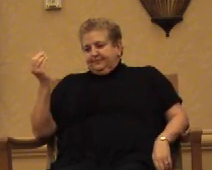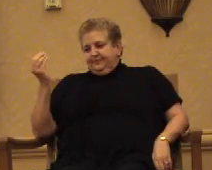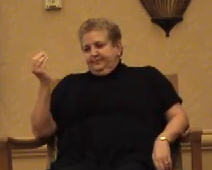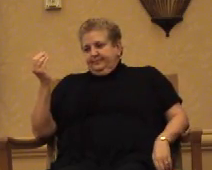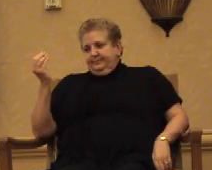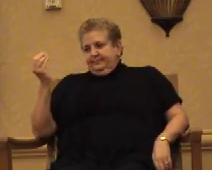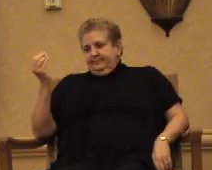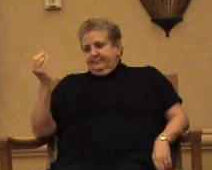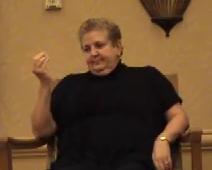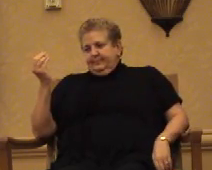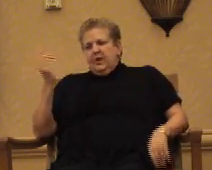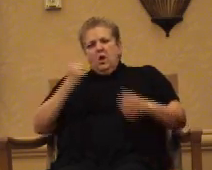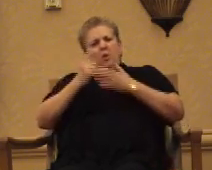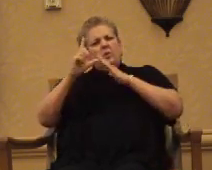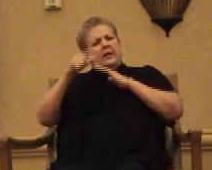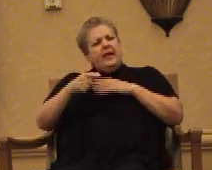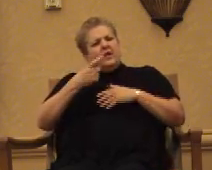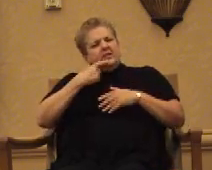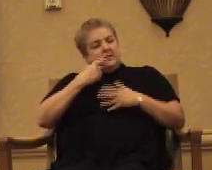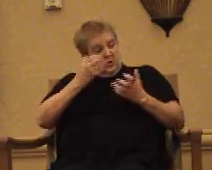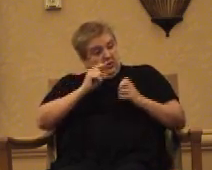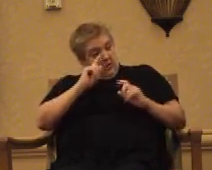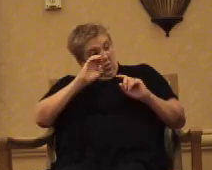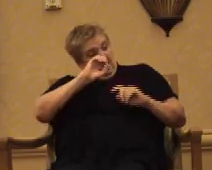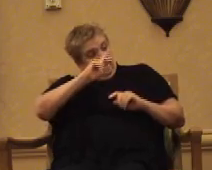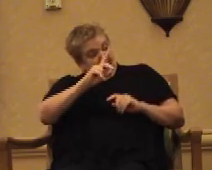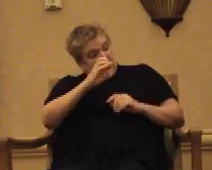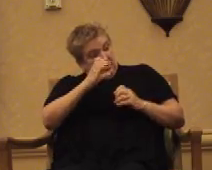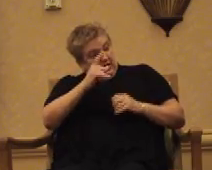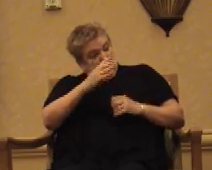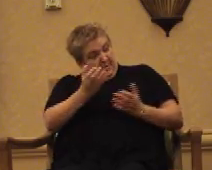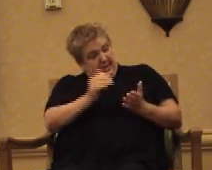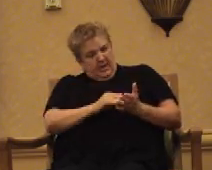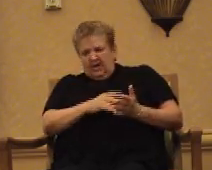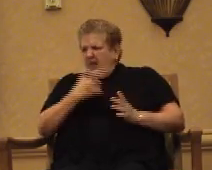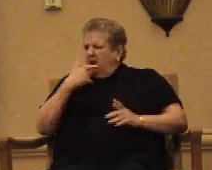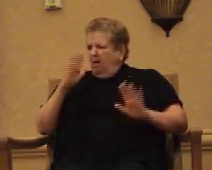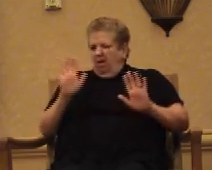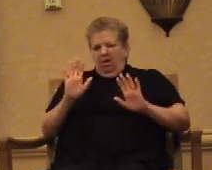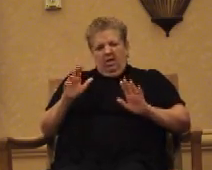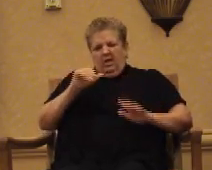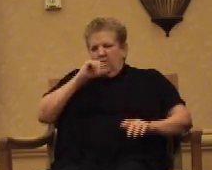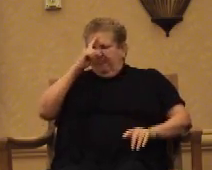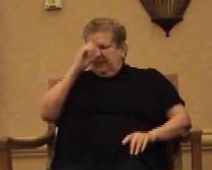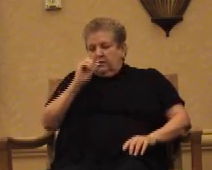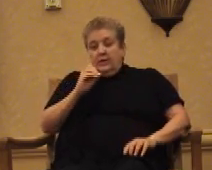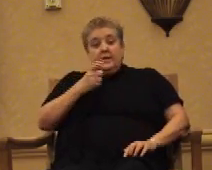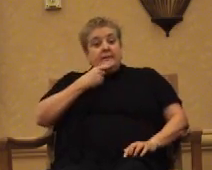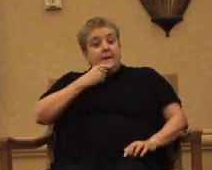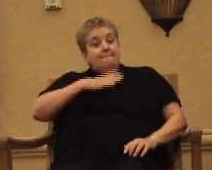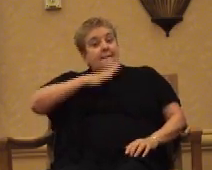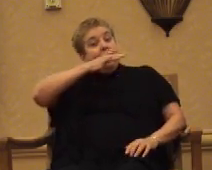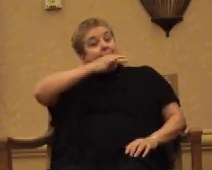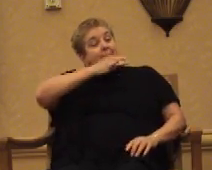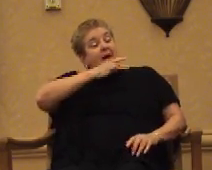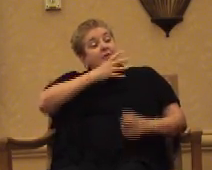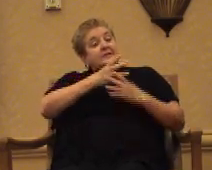about a week later, he said, you want to go back to the club? And I said, no, I don't think so. And he said, my mom's out of town, I have a quart of vodka. And